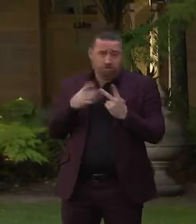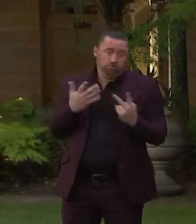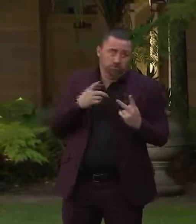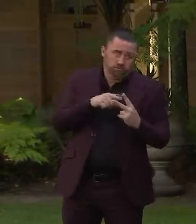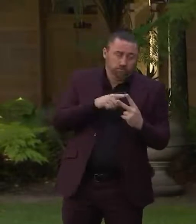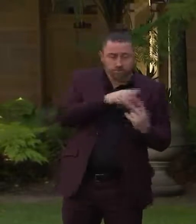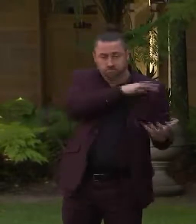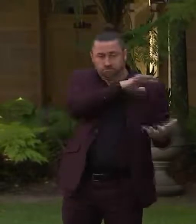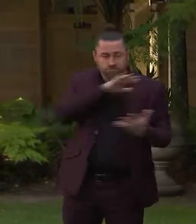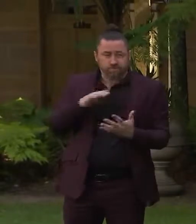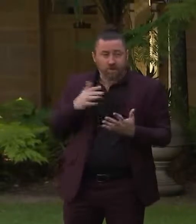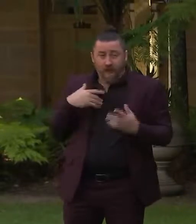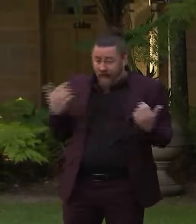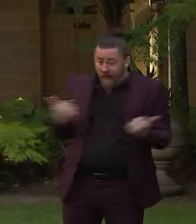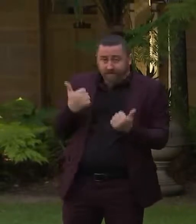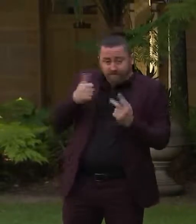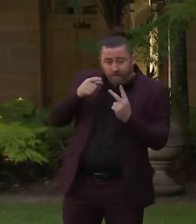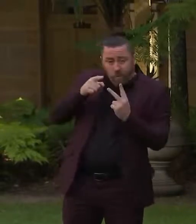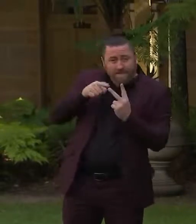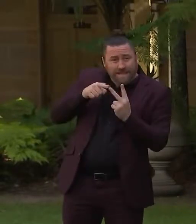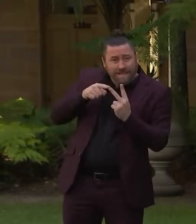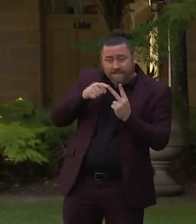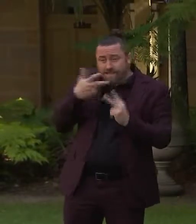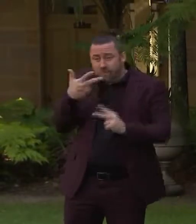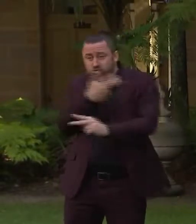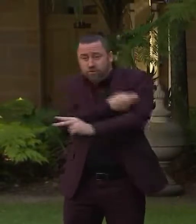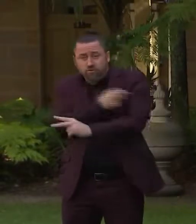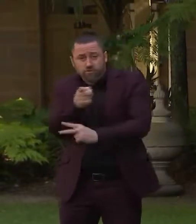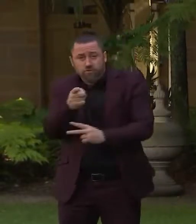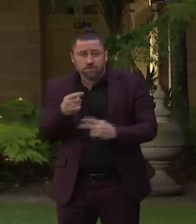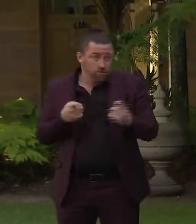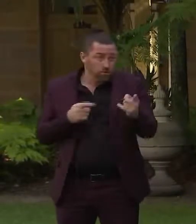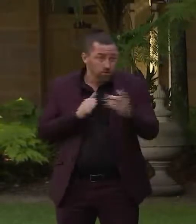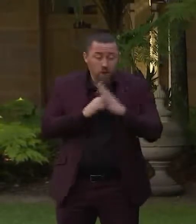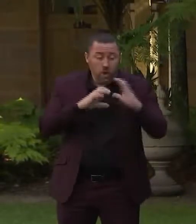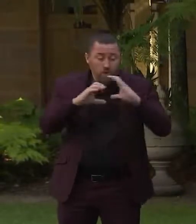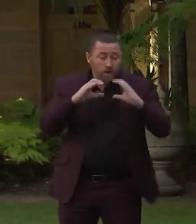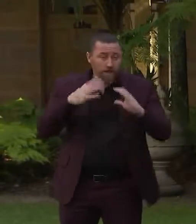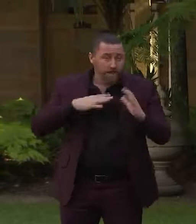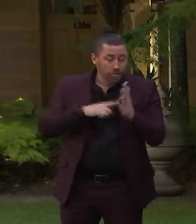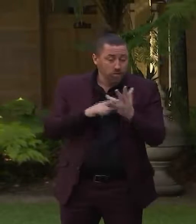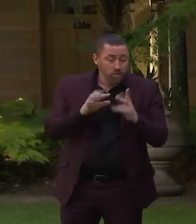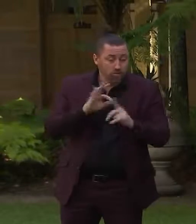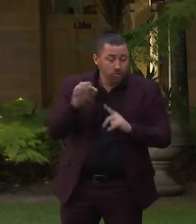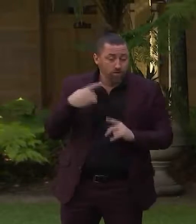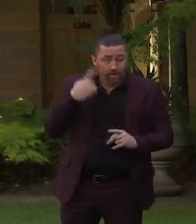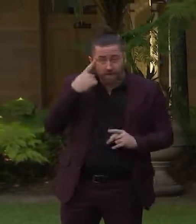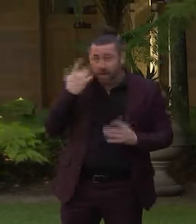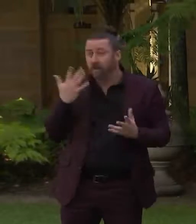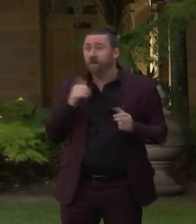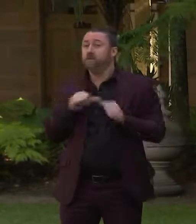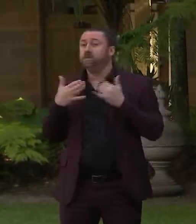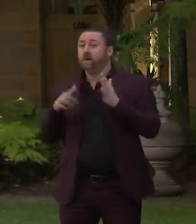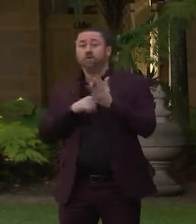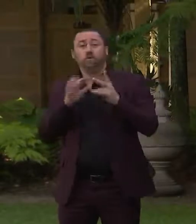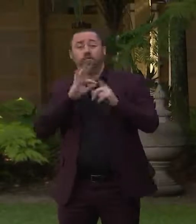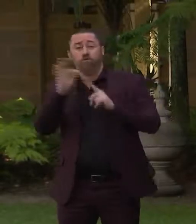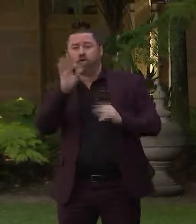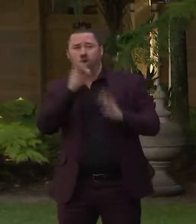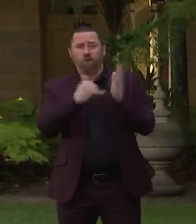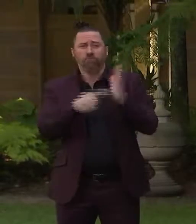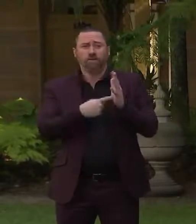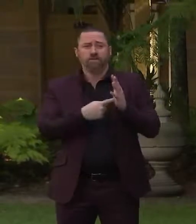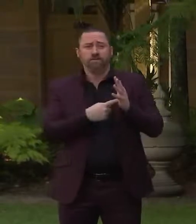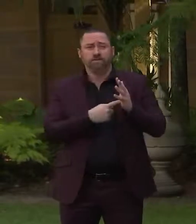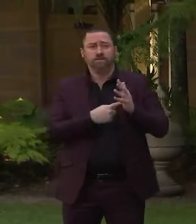dose supply in many cases. And so, yes, you're right, communication could be improved. And I think one way of improving it is don't just make